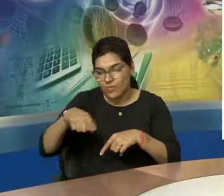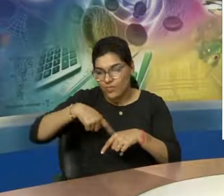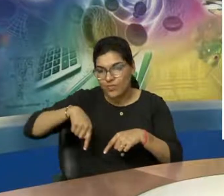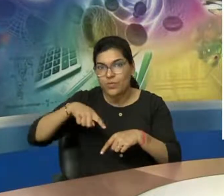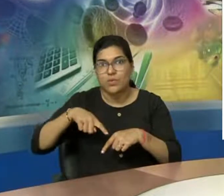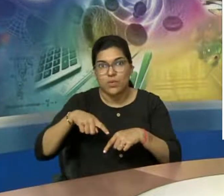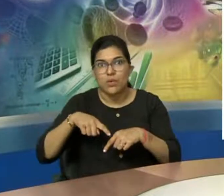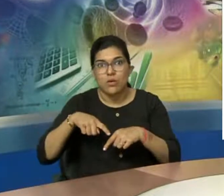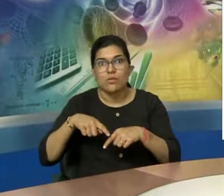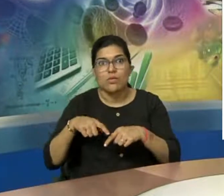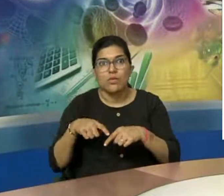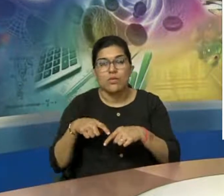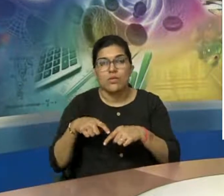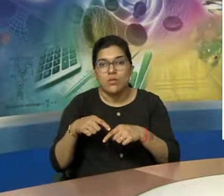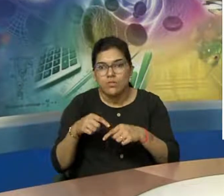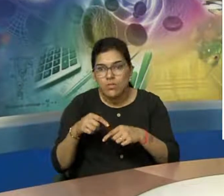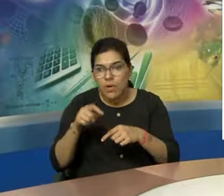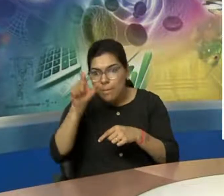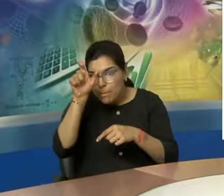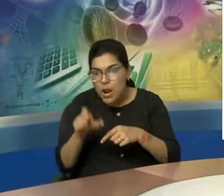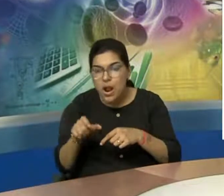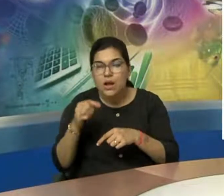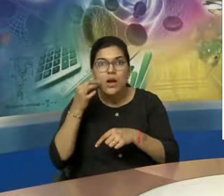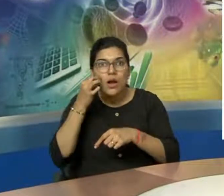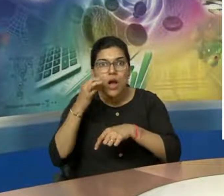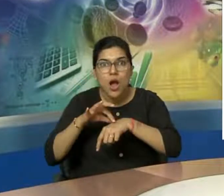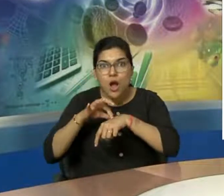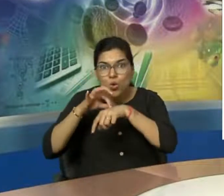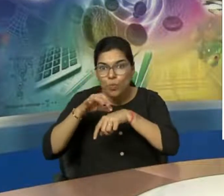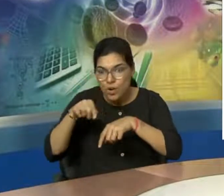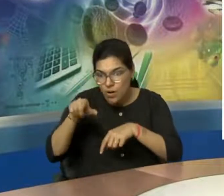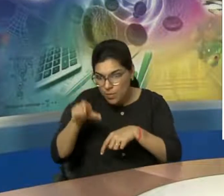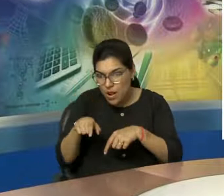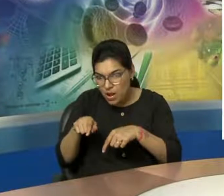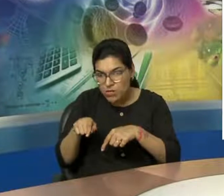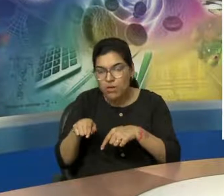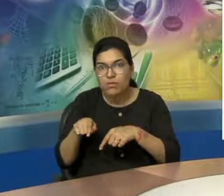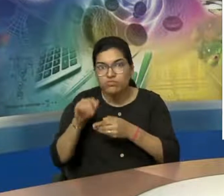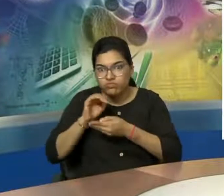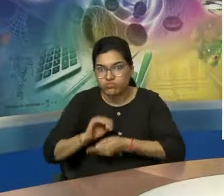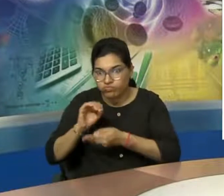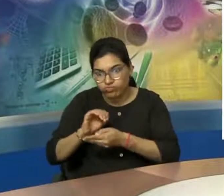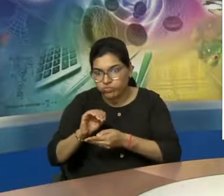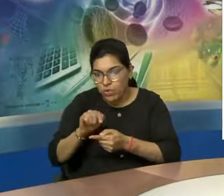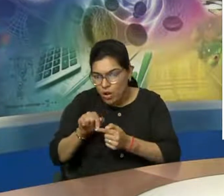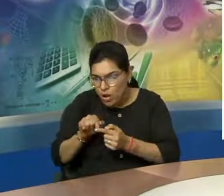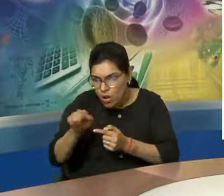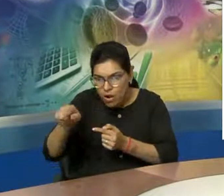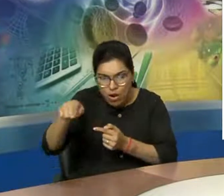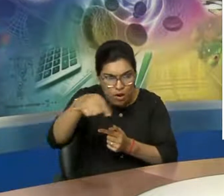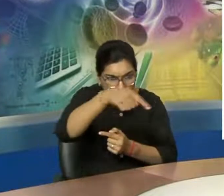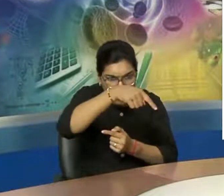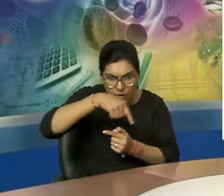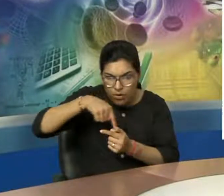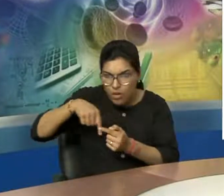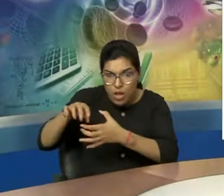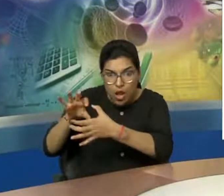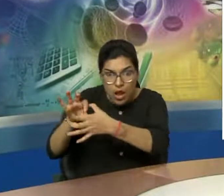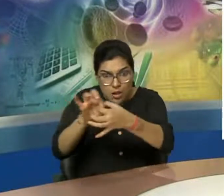The next objective is to explain the relationship between organism and its habitat with